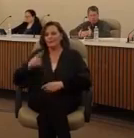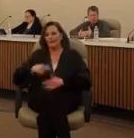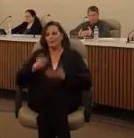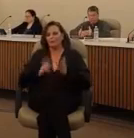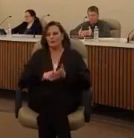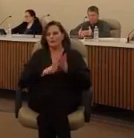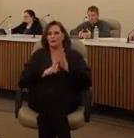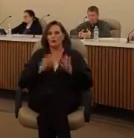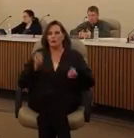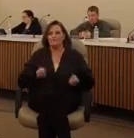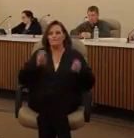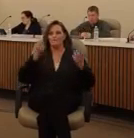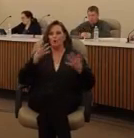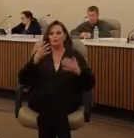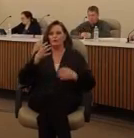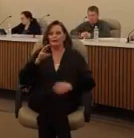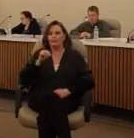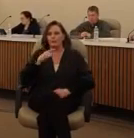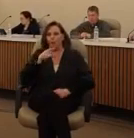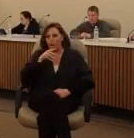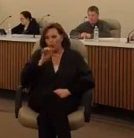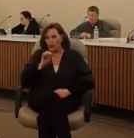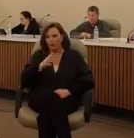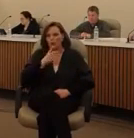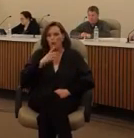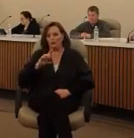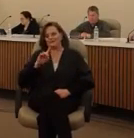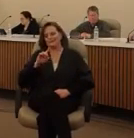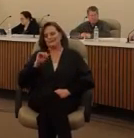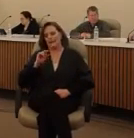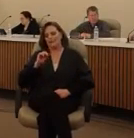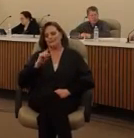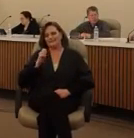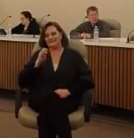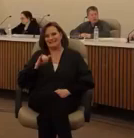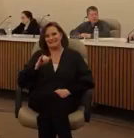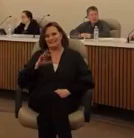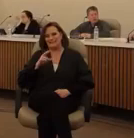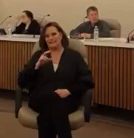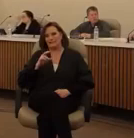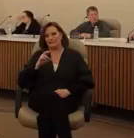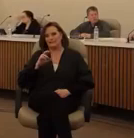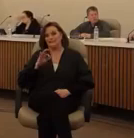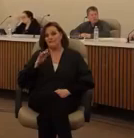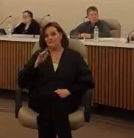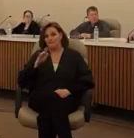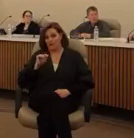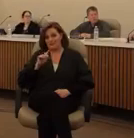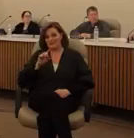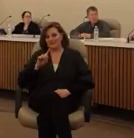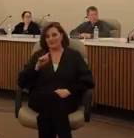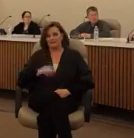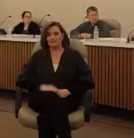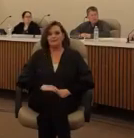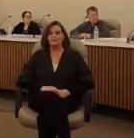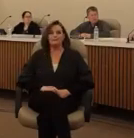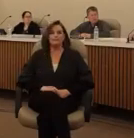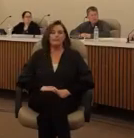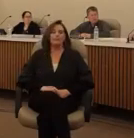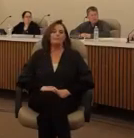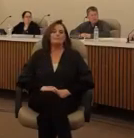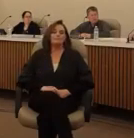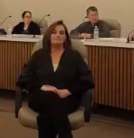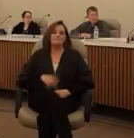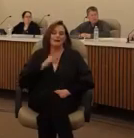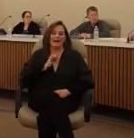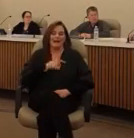multimodal or DASNY funds if there's enough left over. Yep. Our friend Kevin Wilson, Director